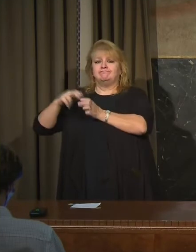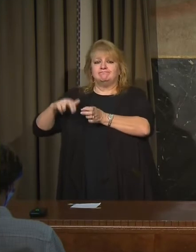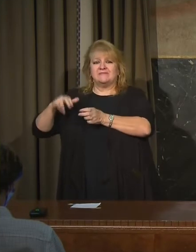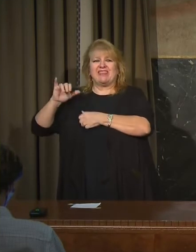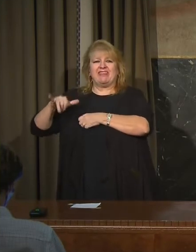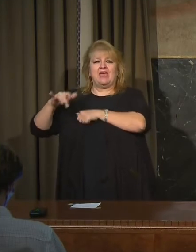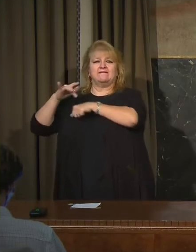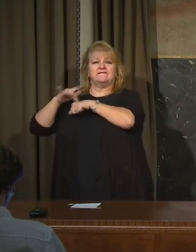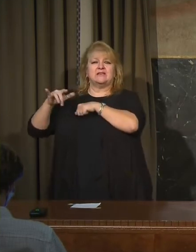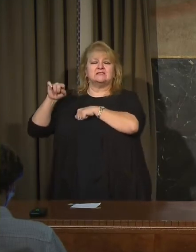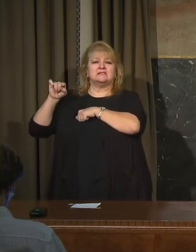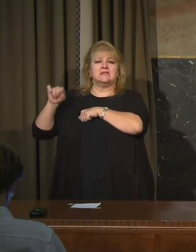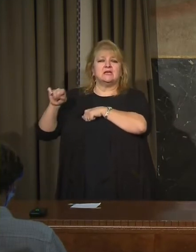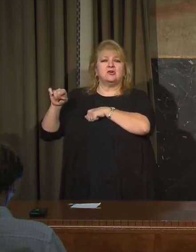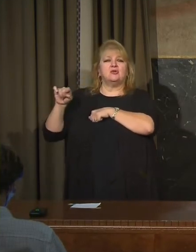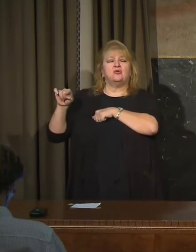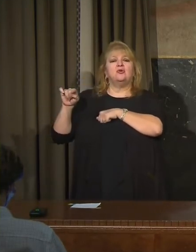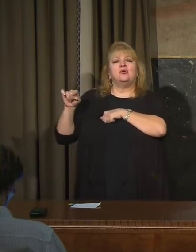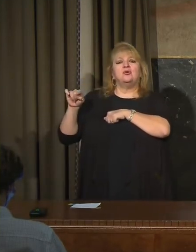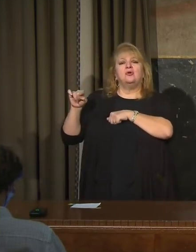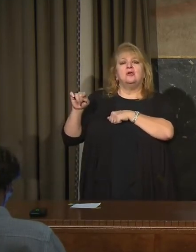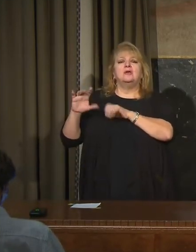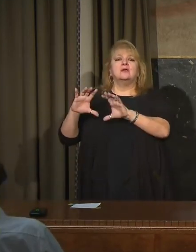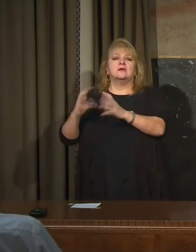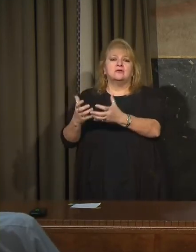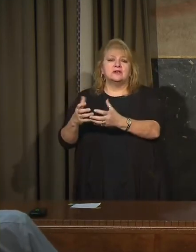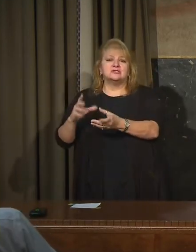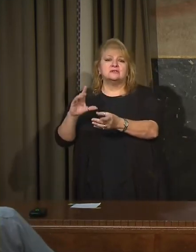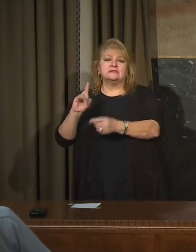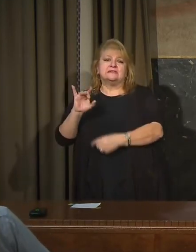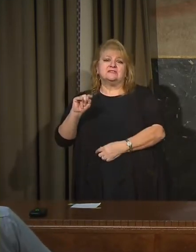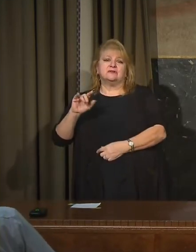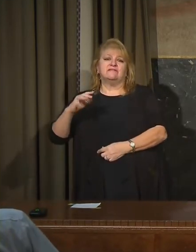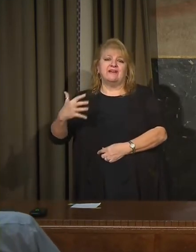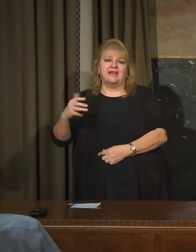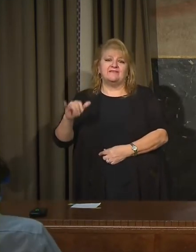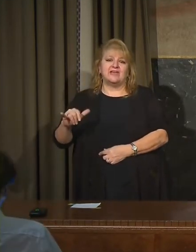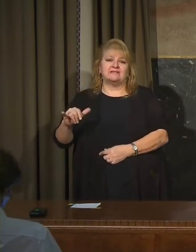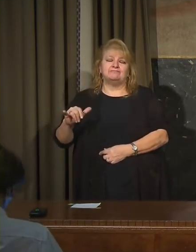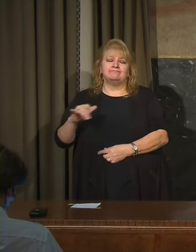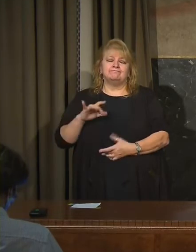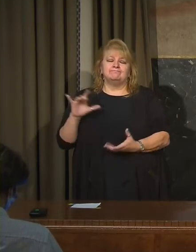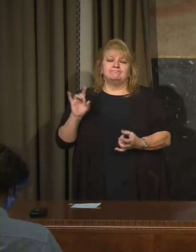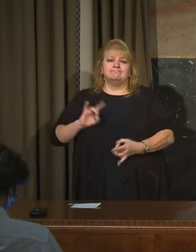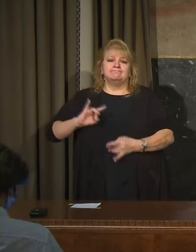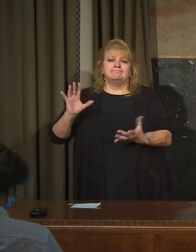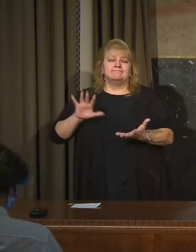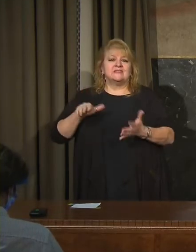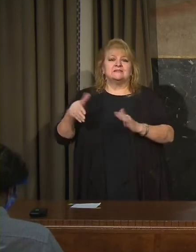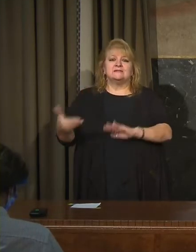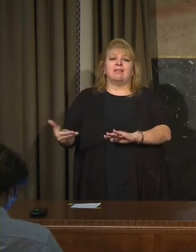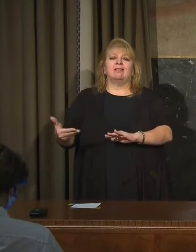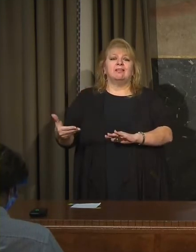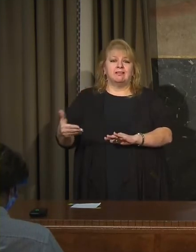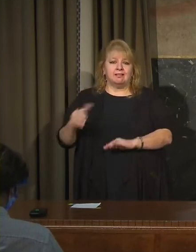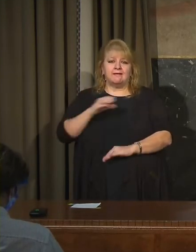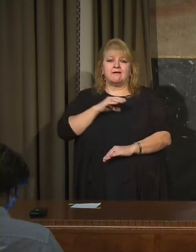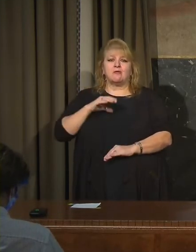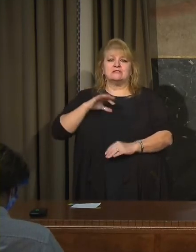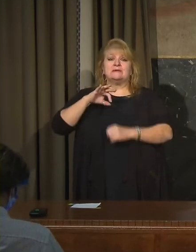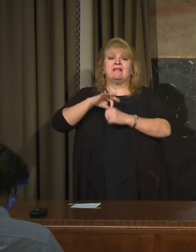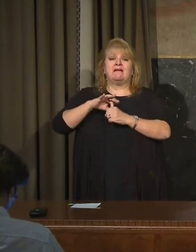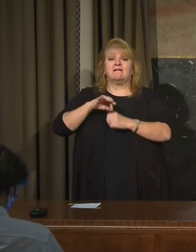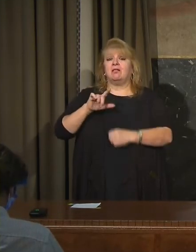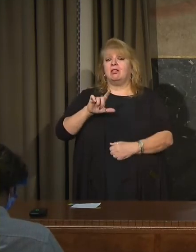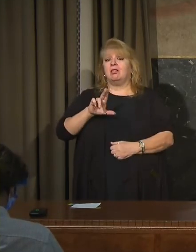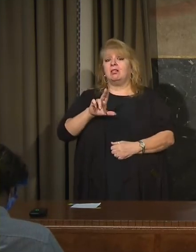vacancy in Congressional District 5 was created by the untimely and tragic death of Congressman-elect